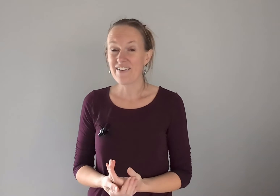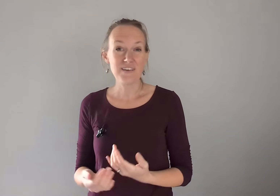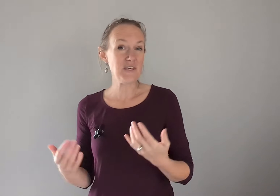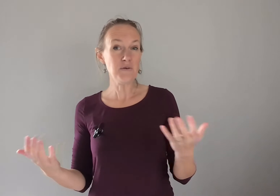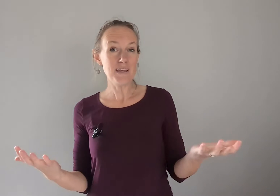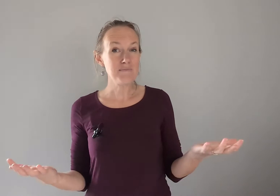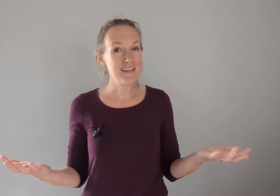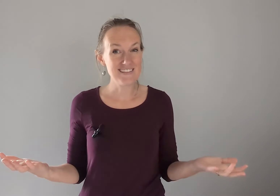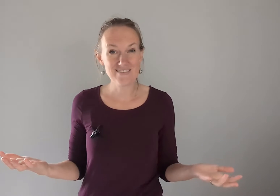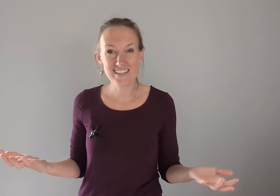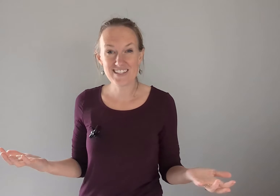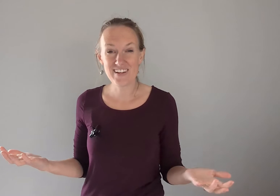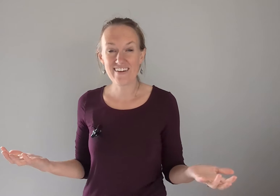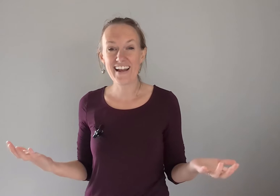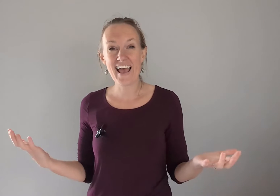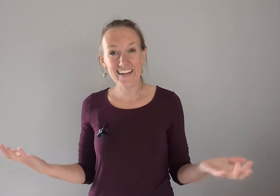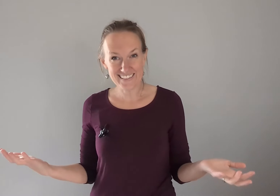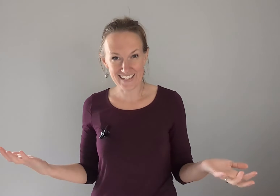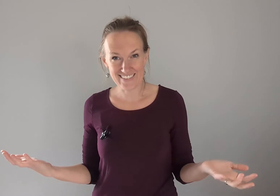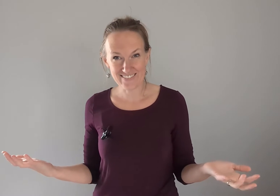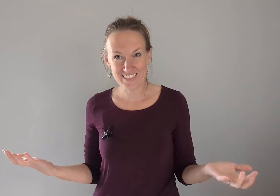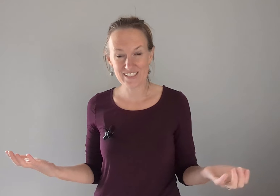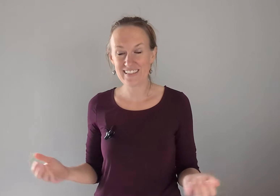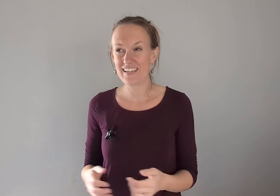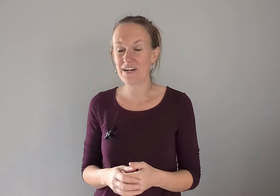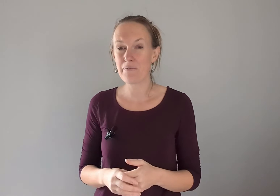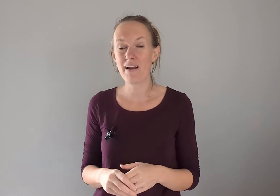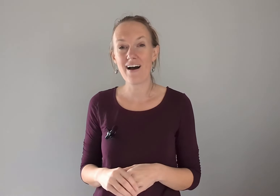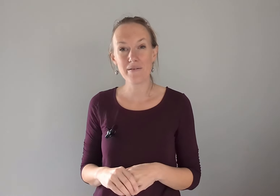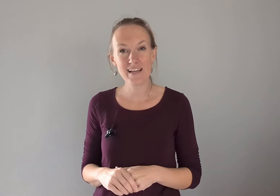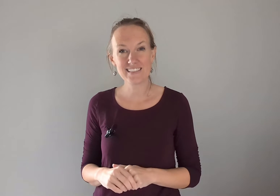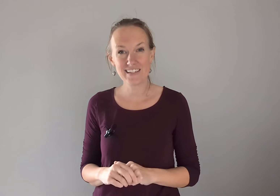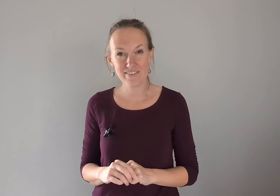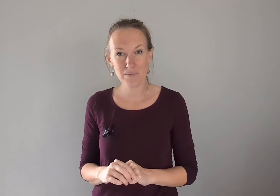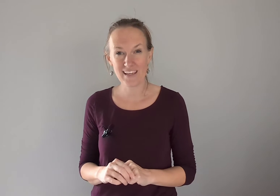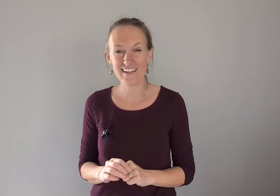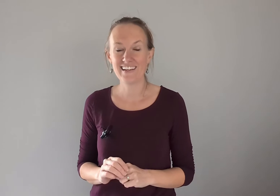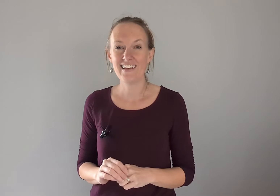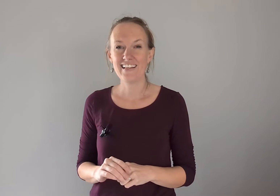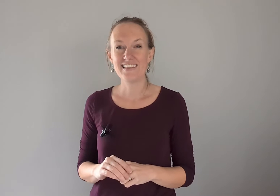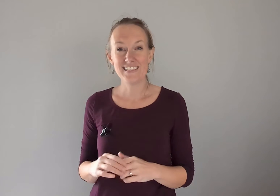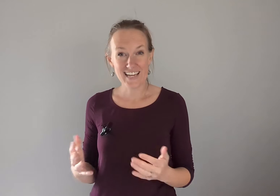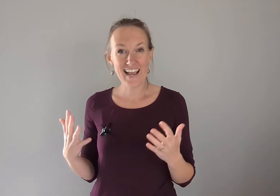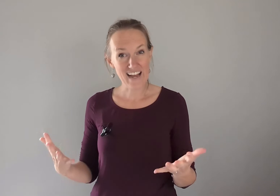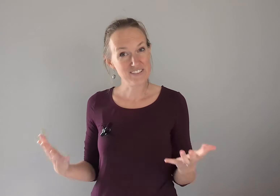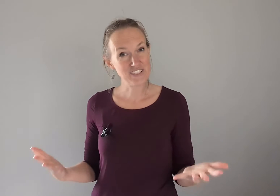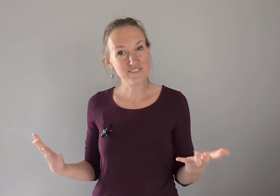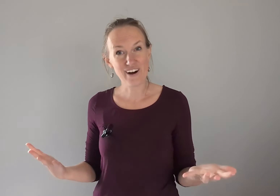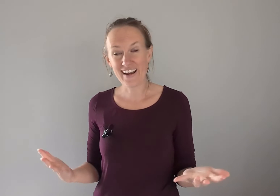know that you might be consuming this video at any time during the year, but I'm actually filming it the day after Good